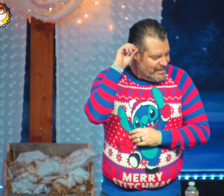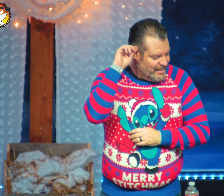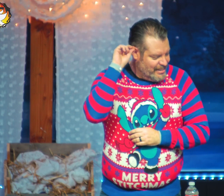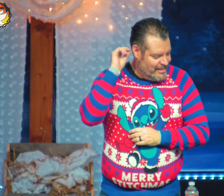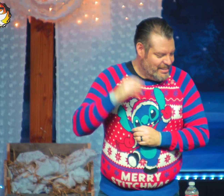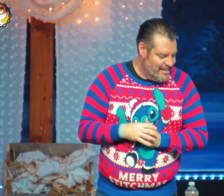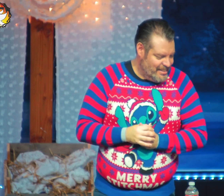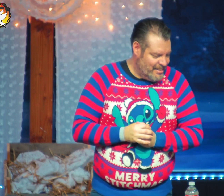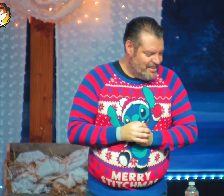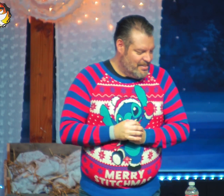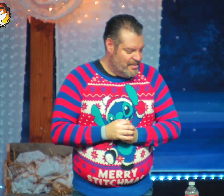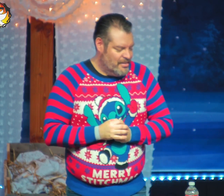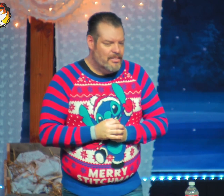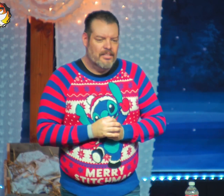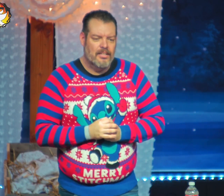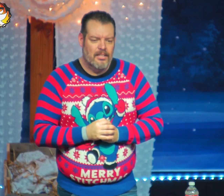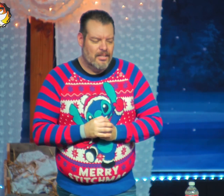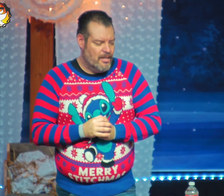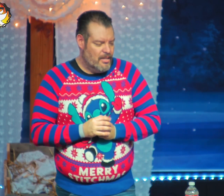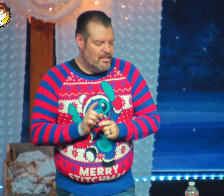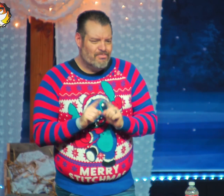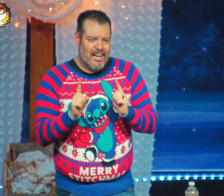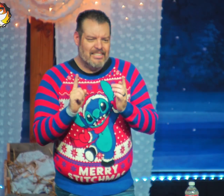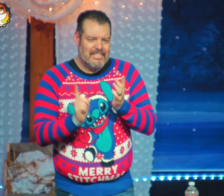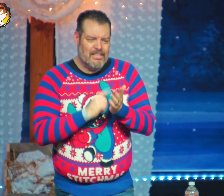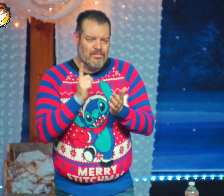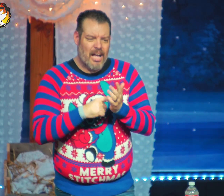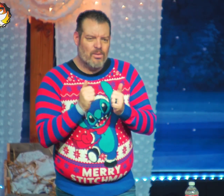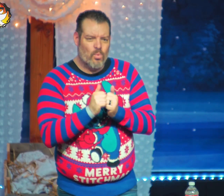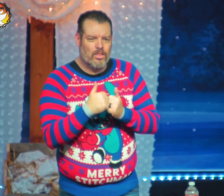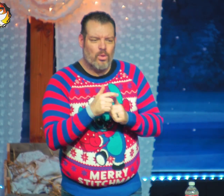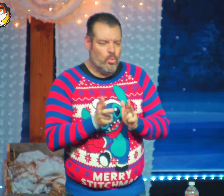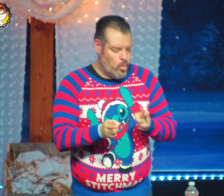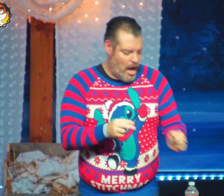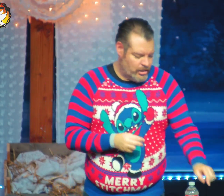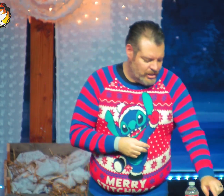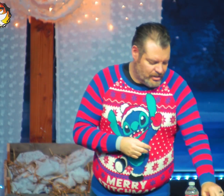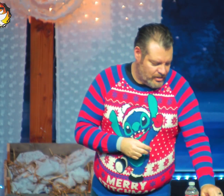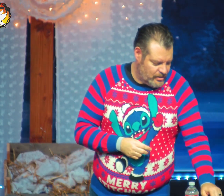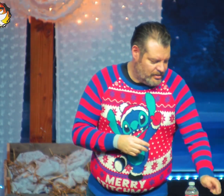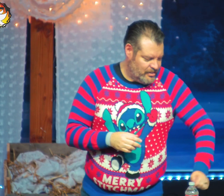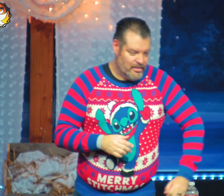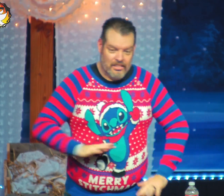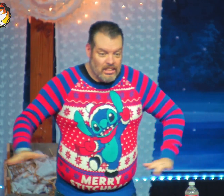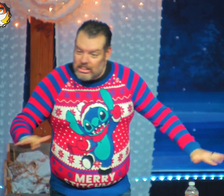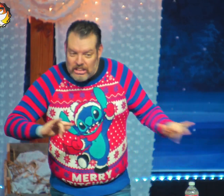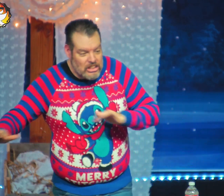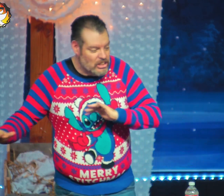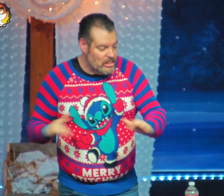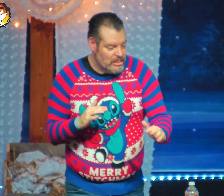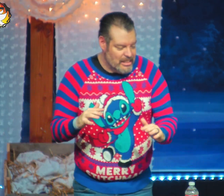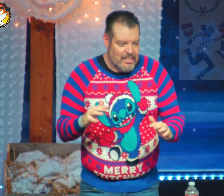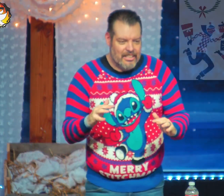Both of my daughters said, a real tree. And I said, yes, I love you. I'm not giving you up for adoption. Not